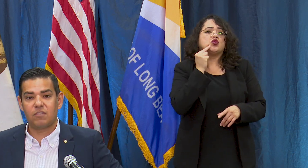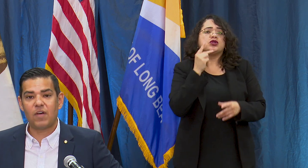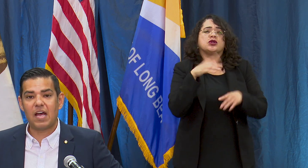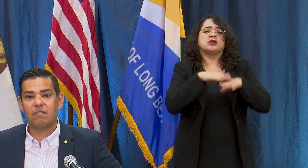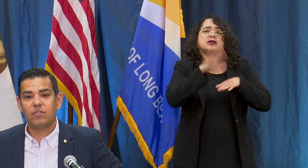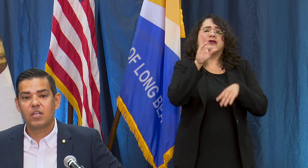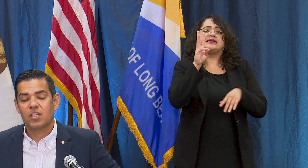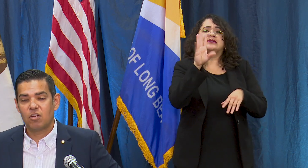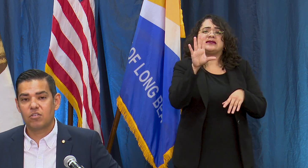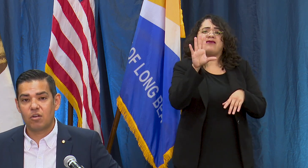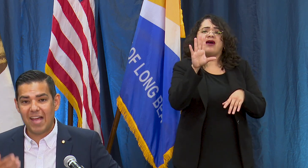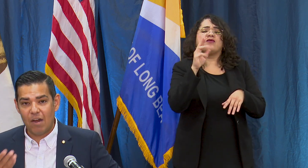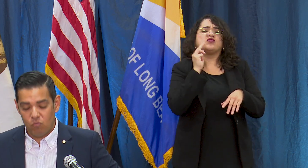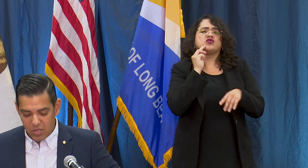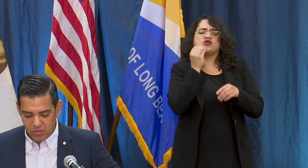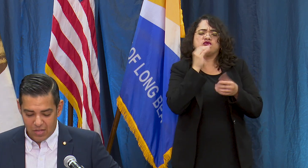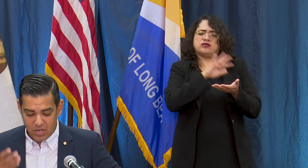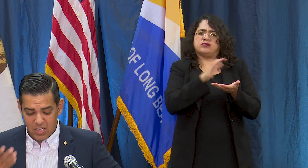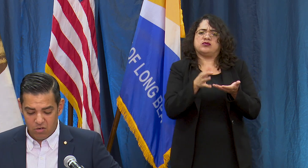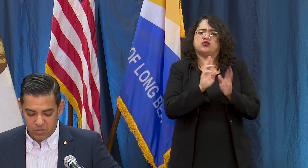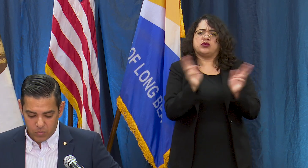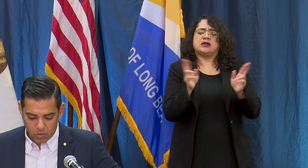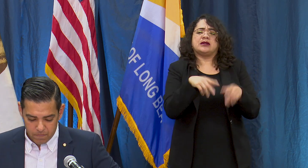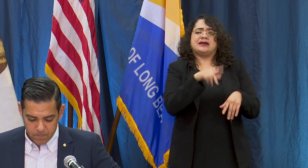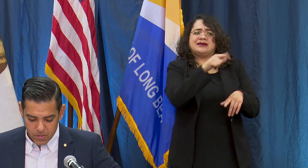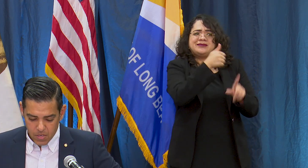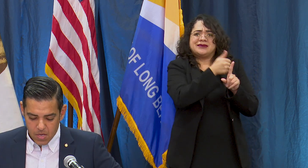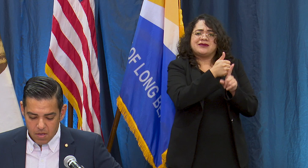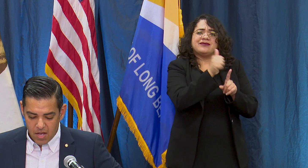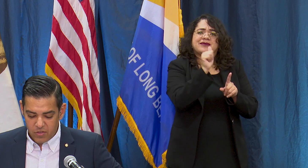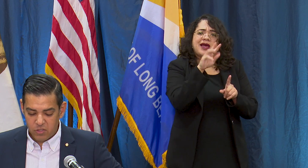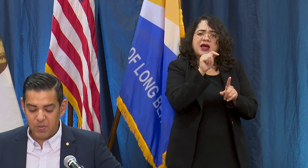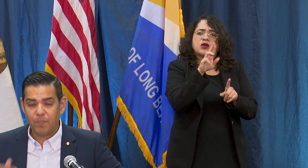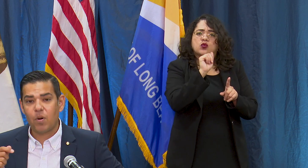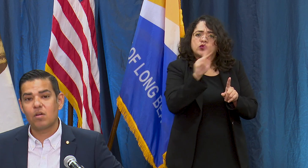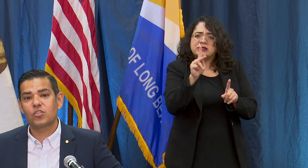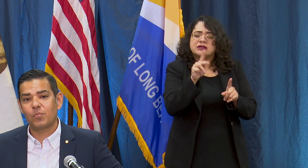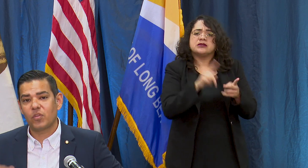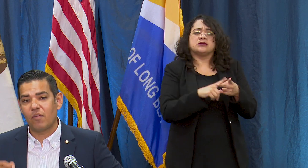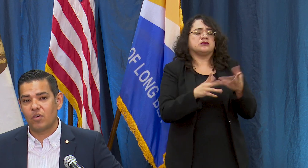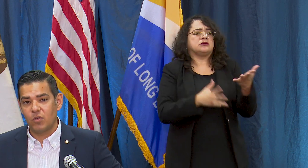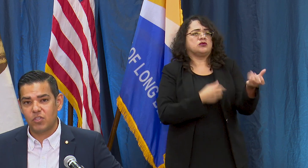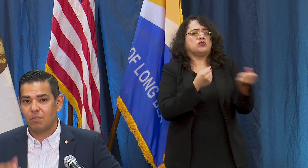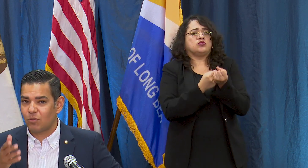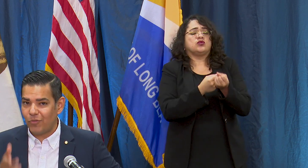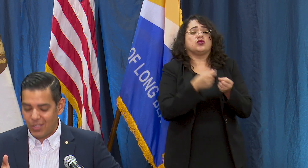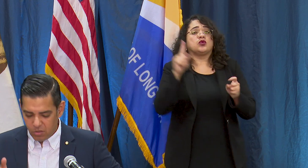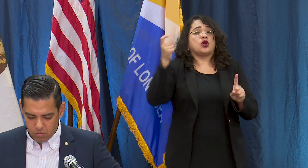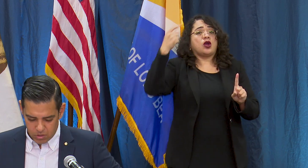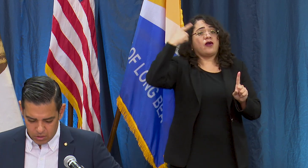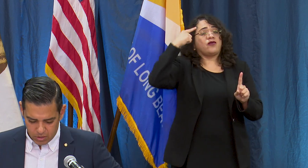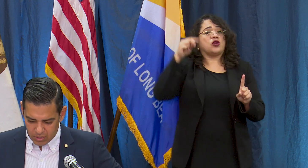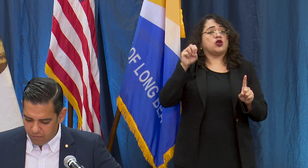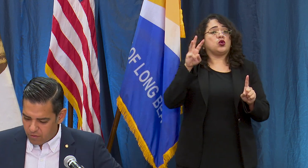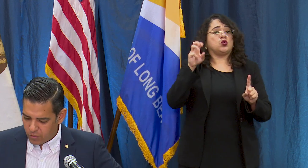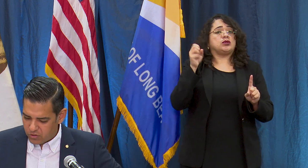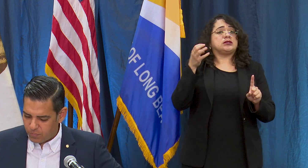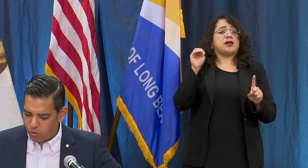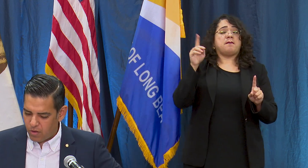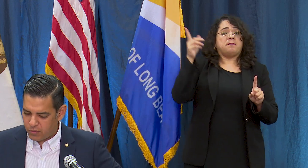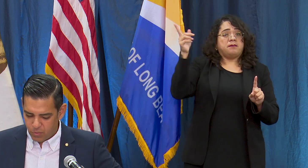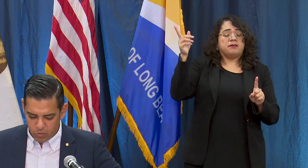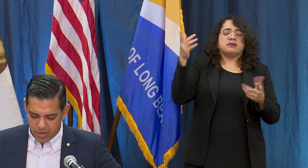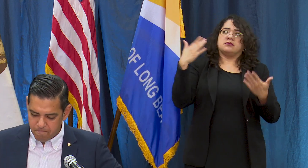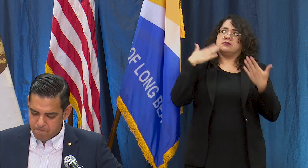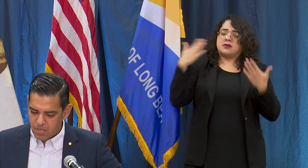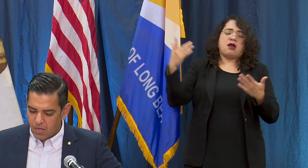over 65 years that are at risk and that need our support. This has been a partnership with Governor Newsom, so thank you to the governor for his